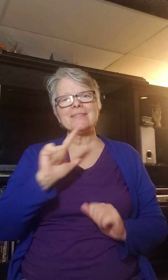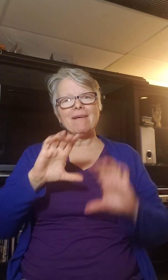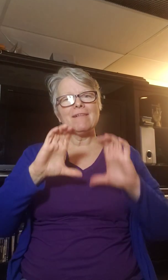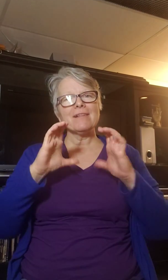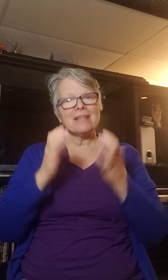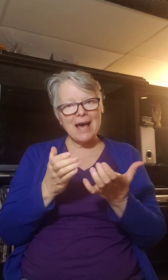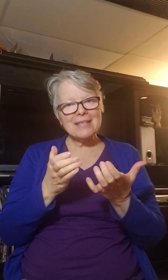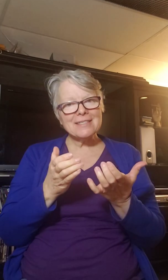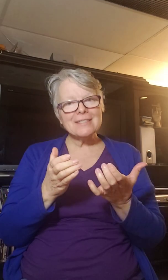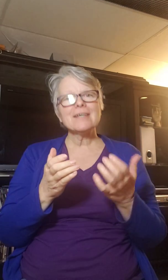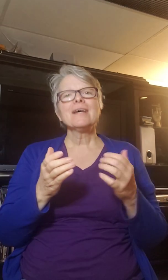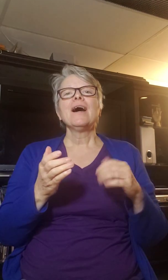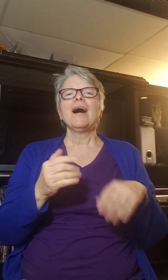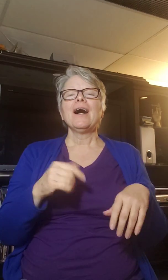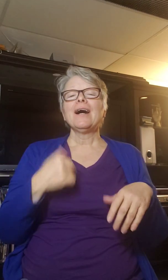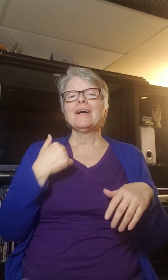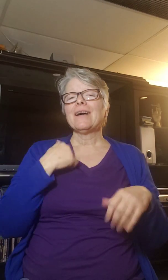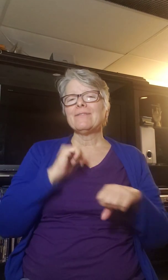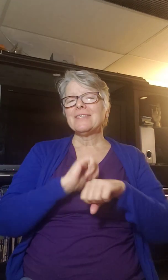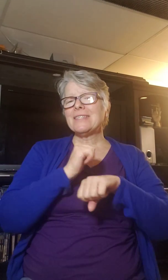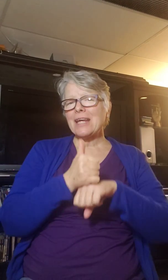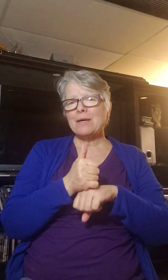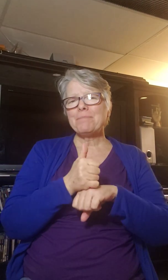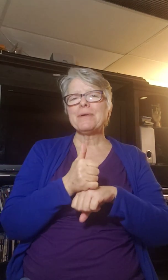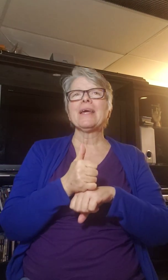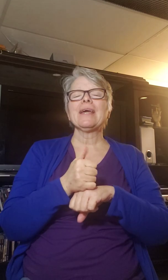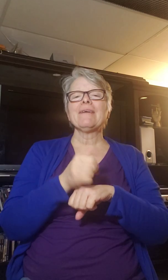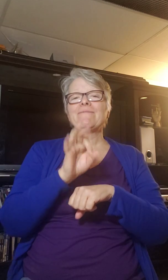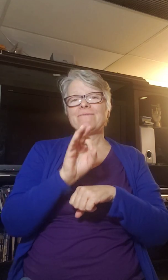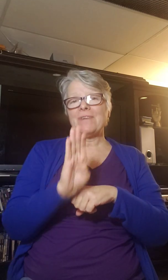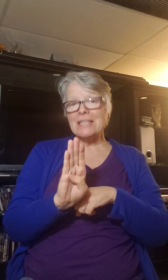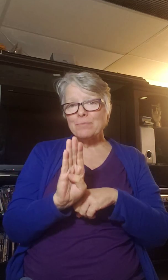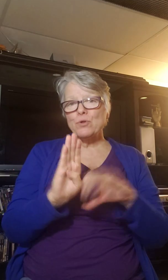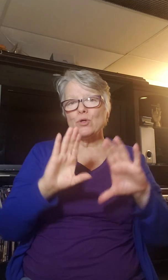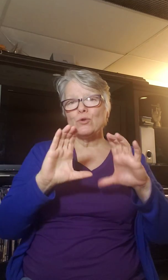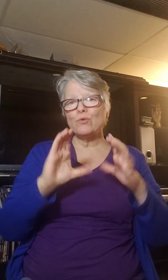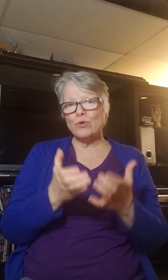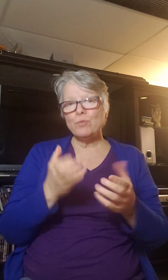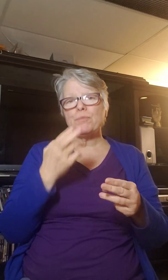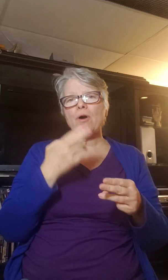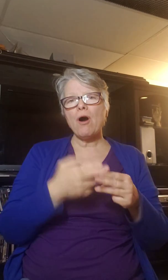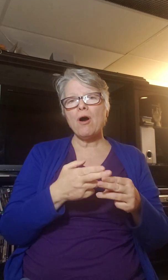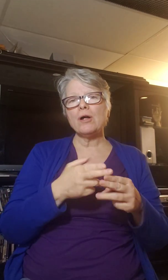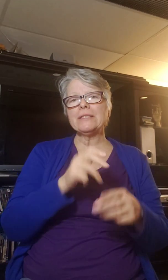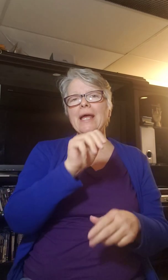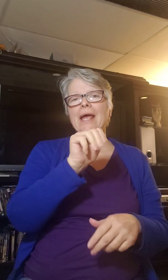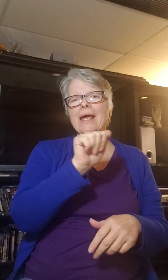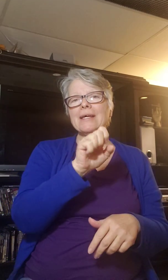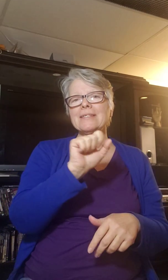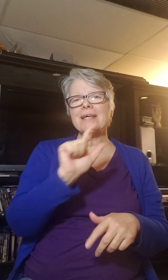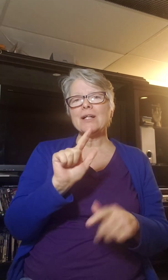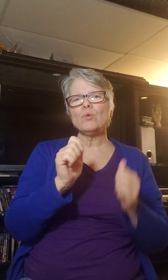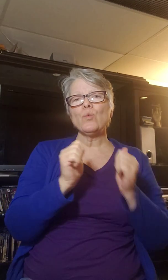ASL class. I've set up a Facebook group called ASL